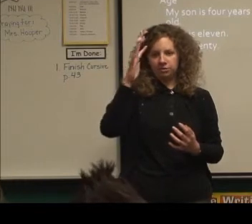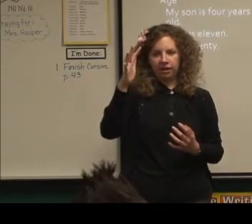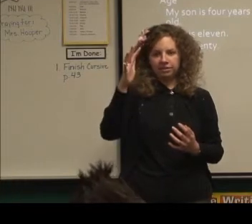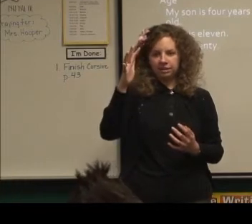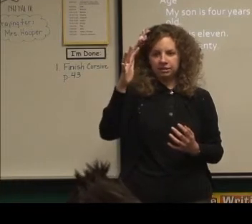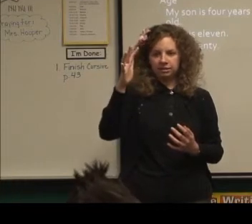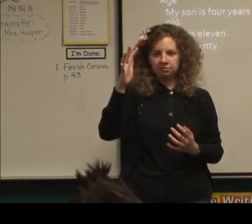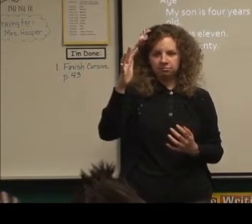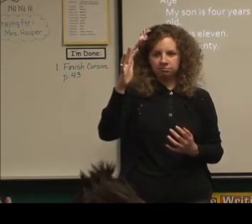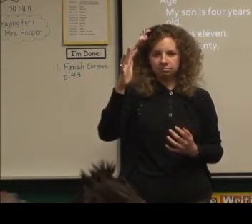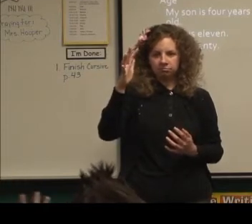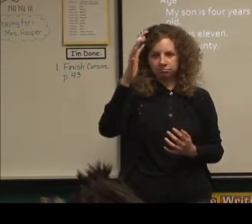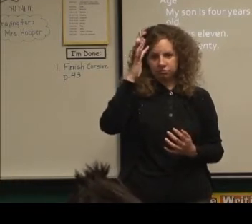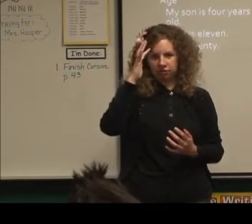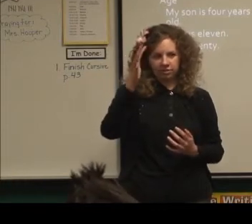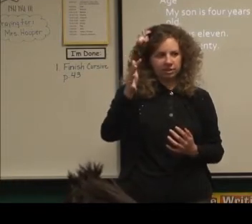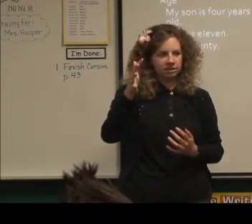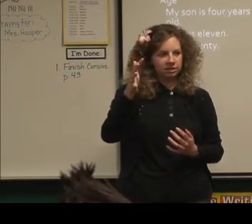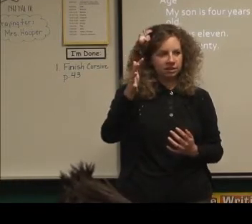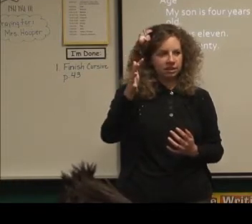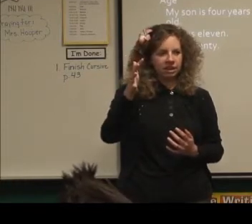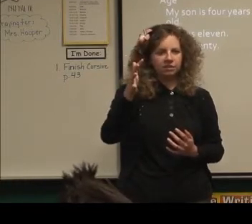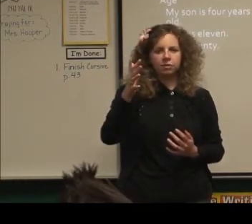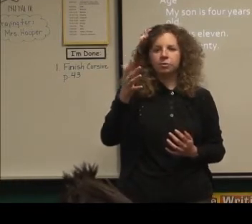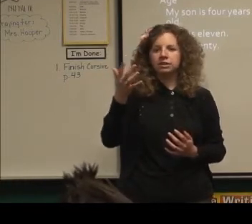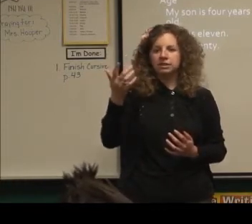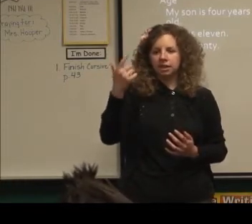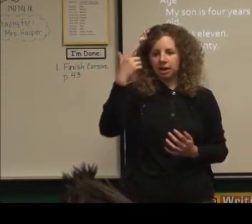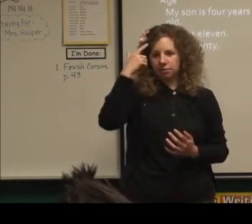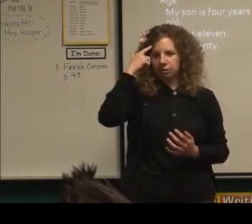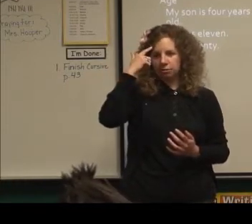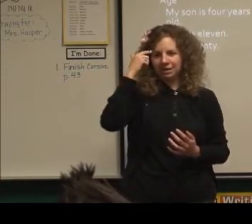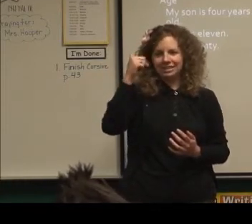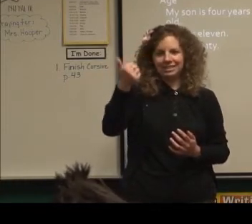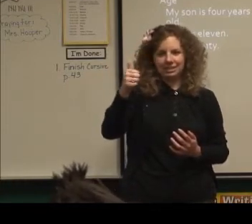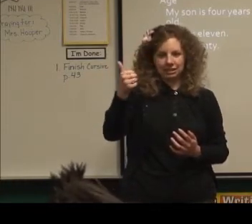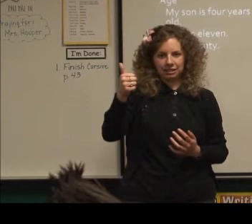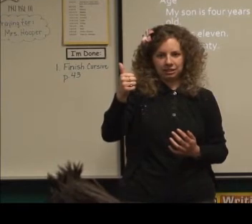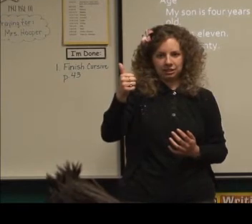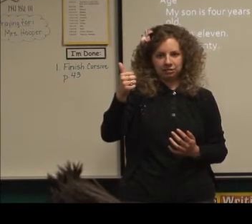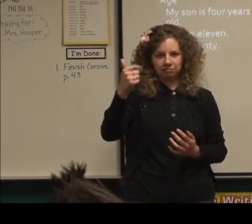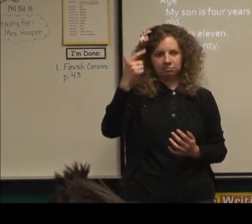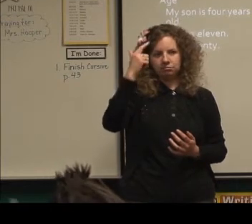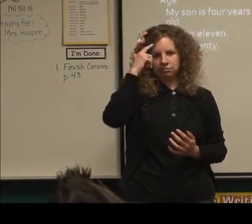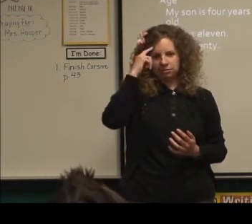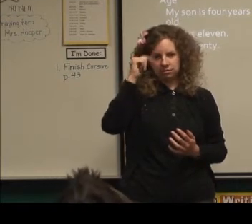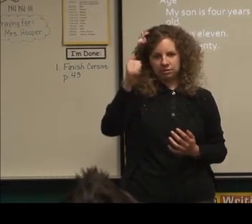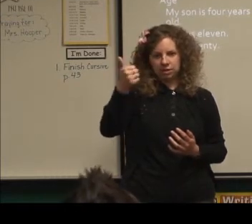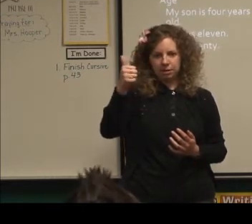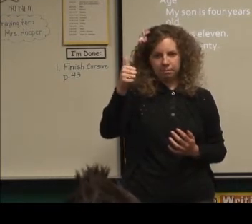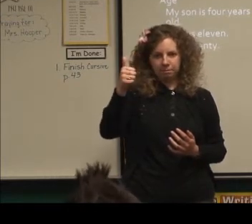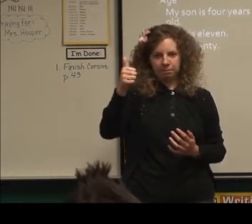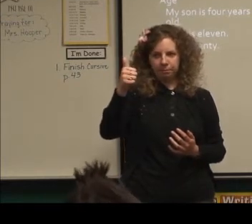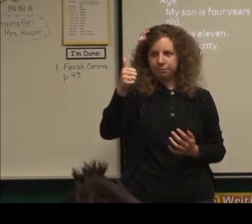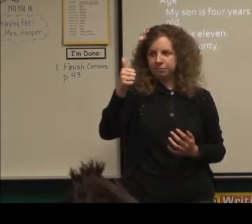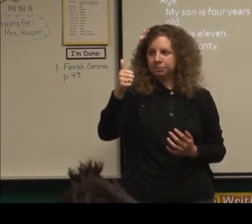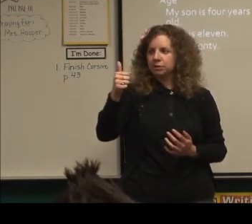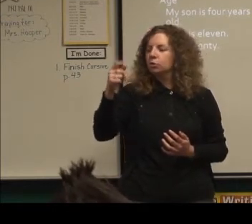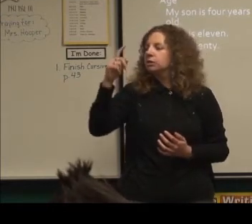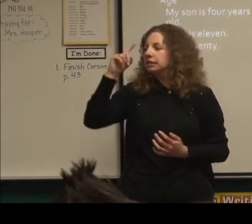5 cents. 5 cents. If it was a dime, then it would be 10 cents. Dime. What was 1 cent? 1 cent